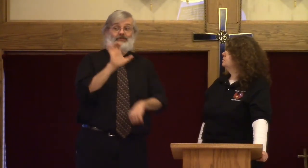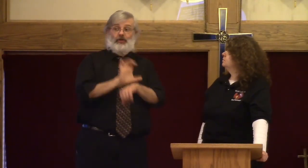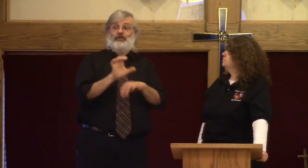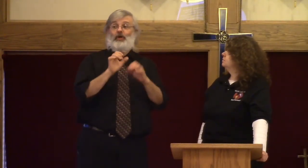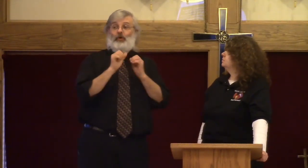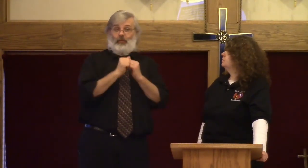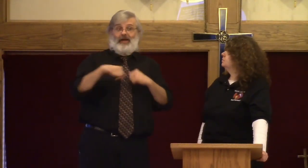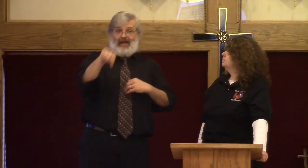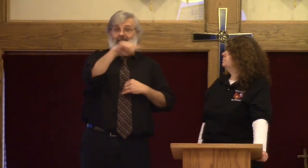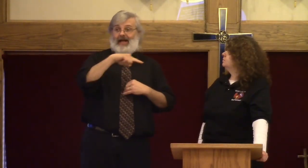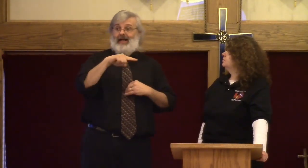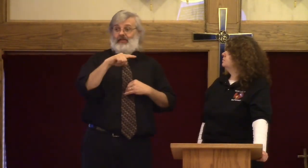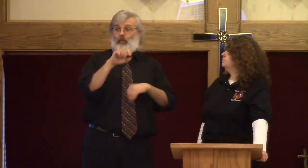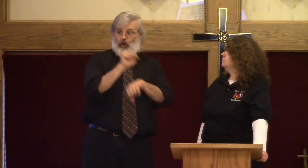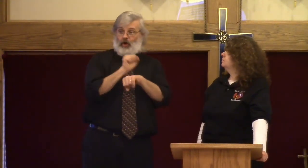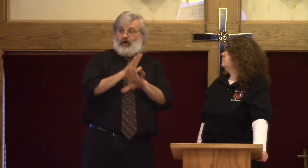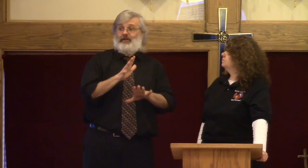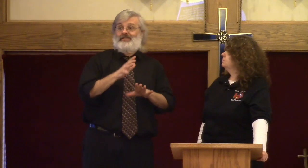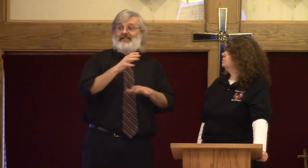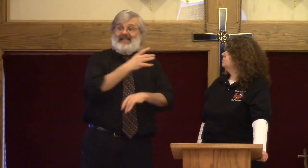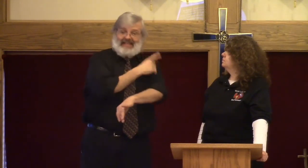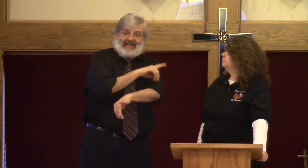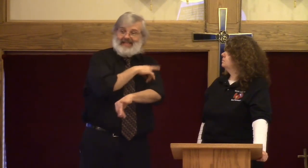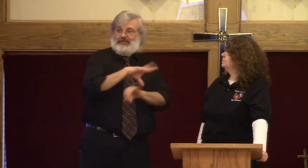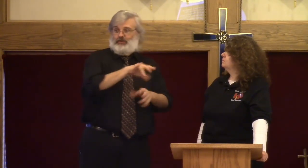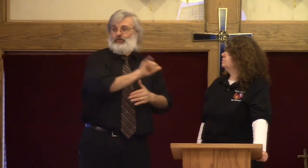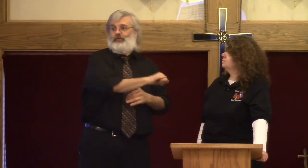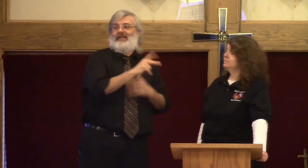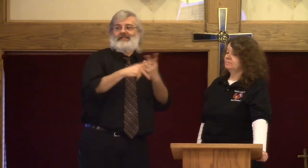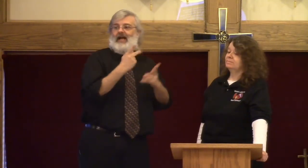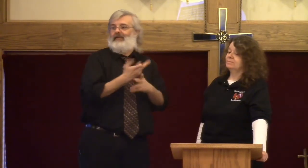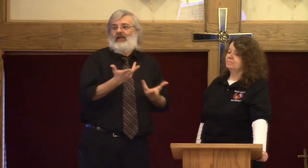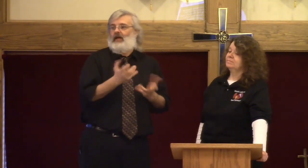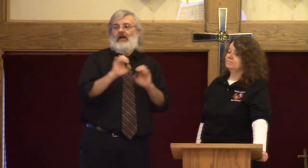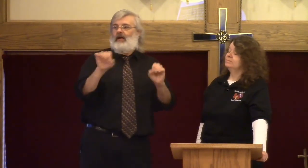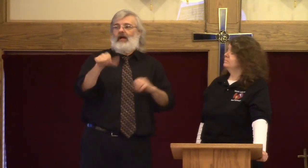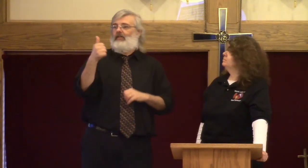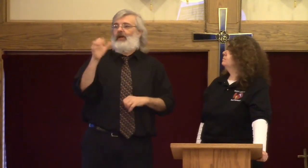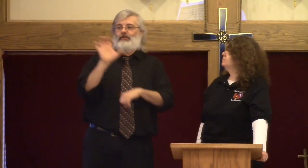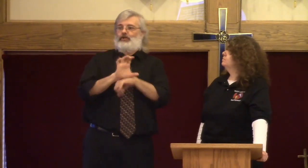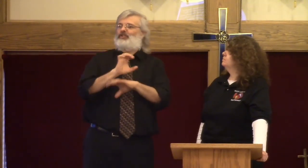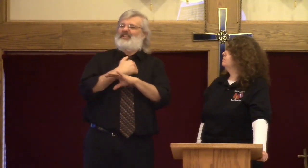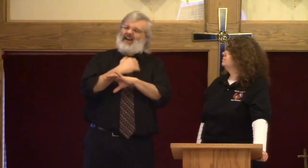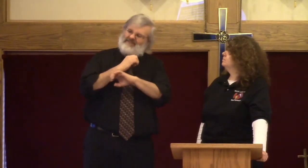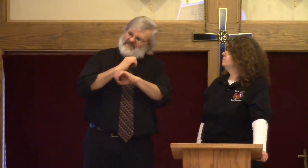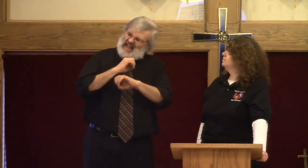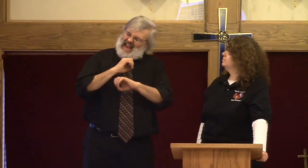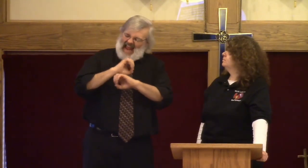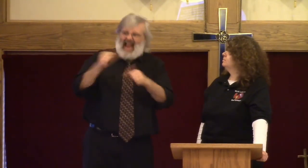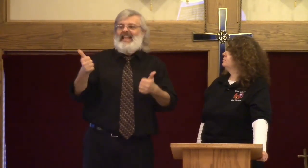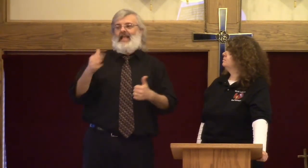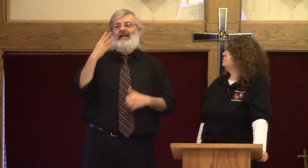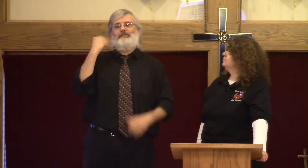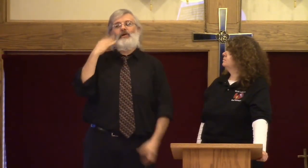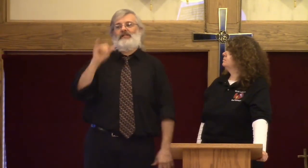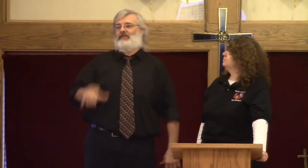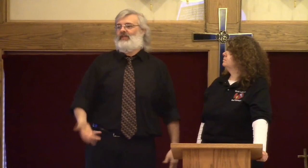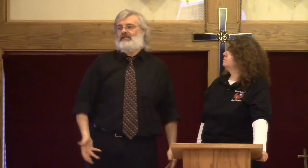church with workers and deaconesses who do this kind of thing. None of the other churches have any experience of this.